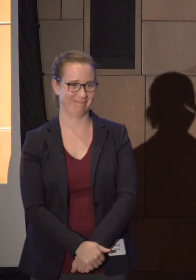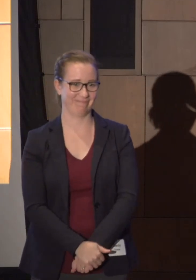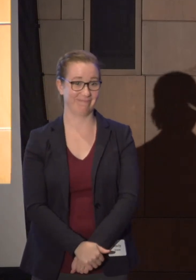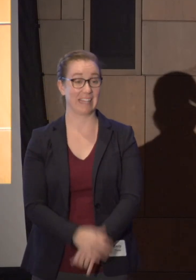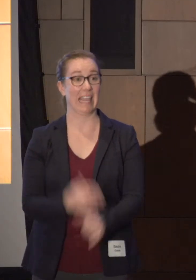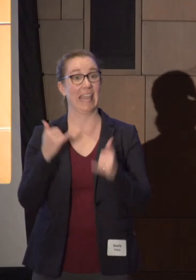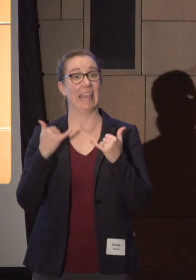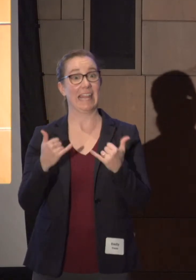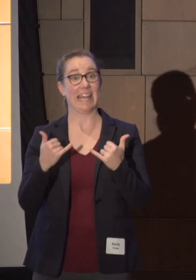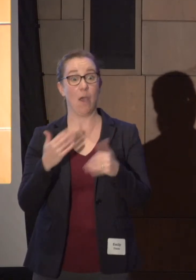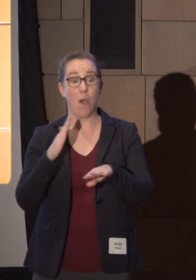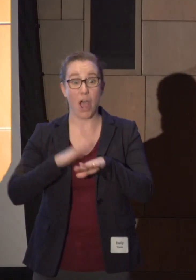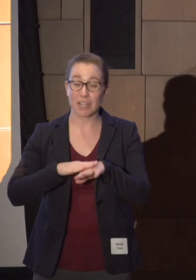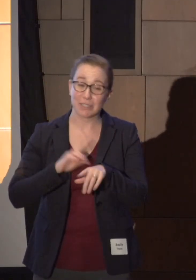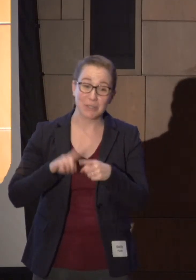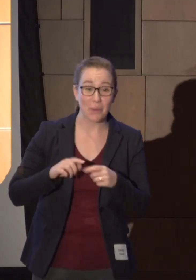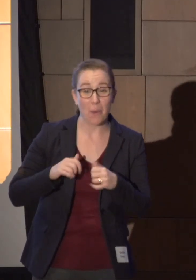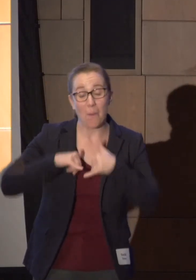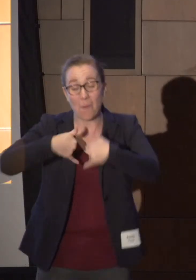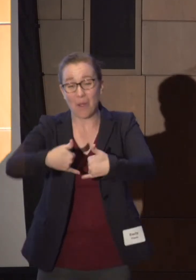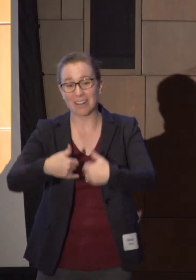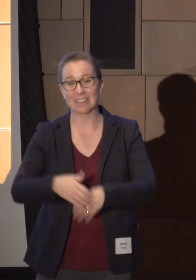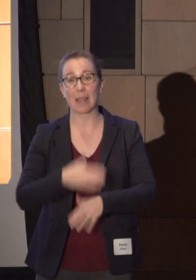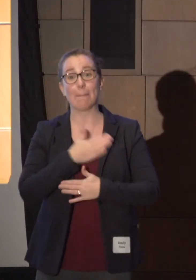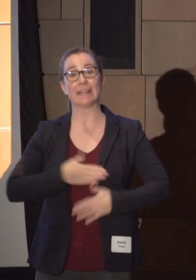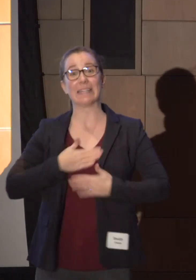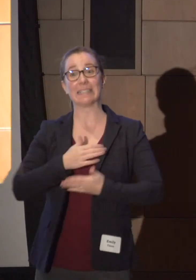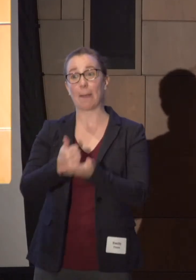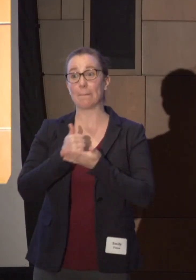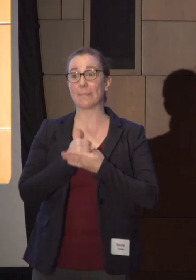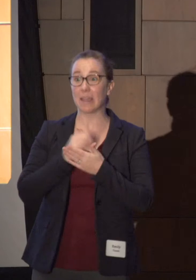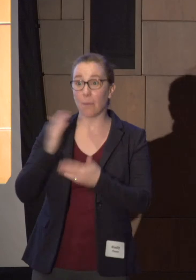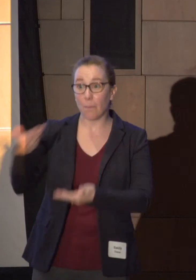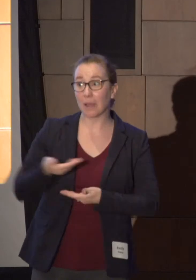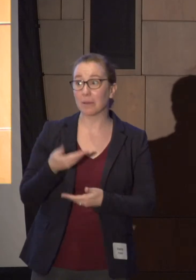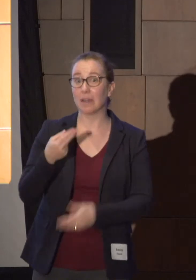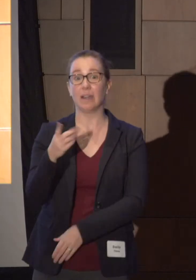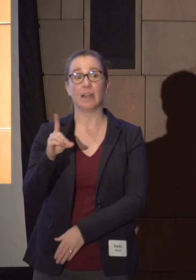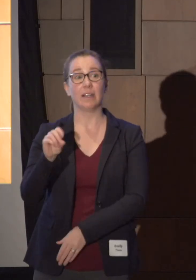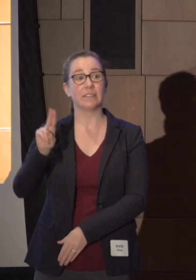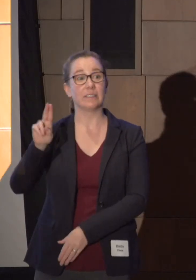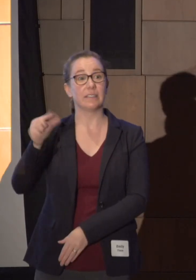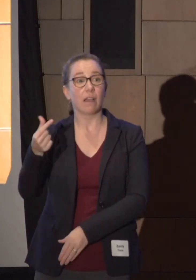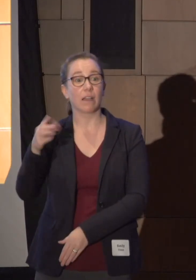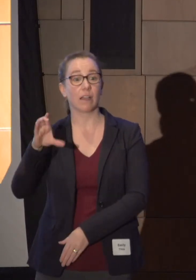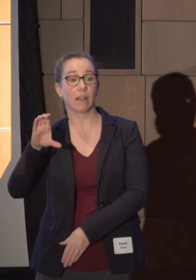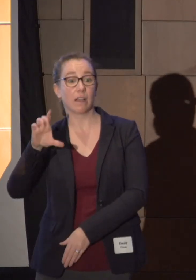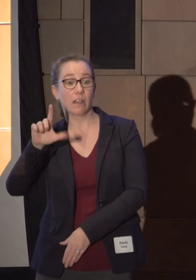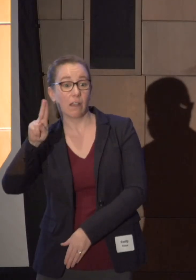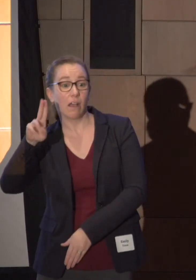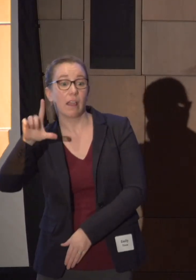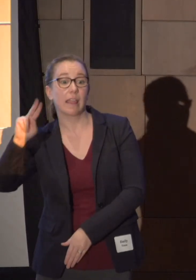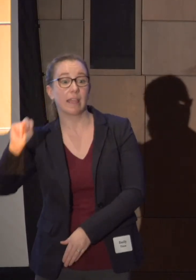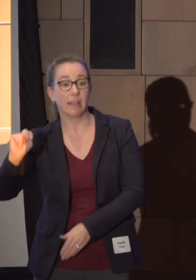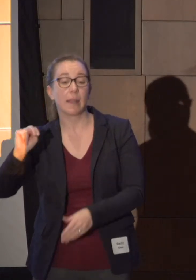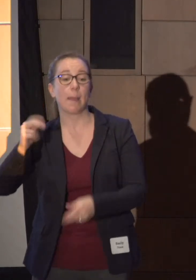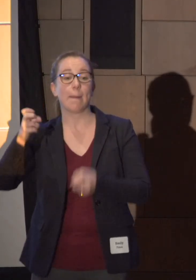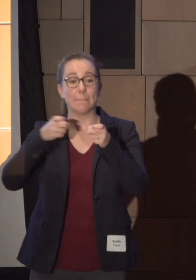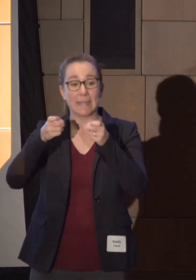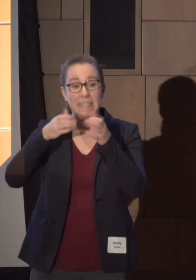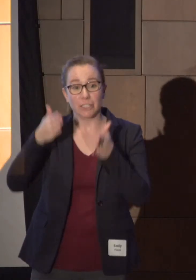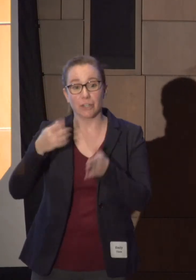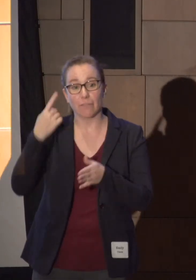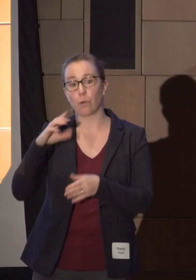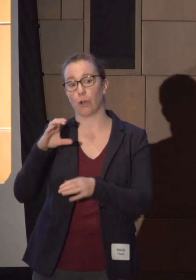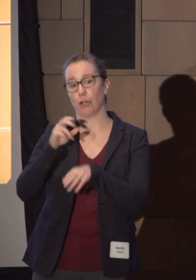Okay, now on to our awards. Please help me welcome to the stage Doug Cullen, Manager of Career Services at Pinkerton